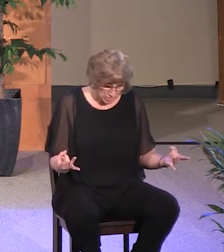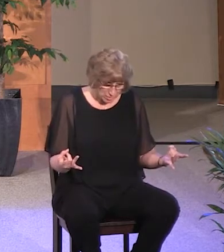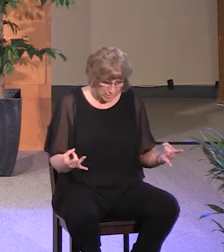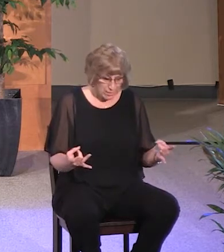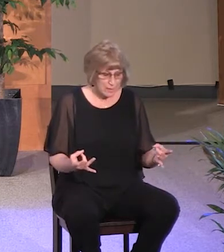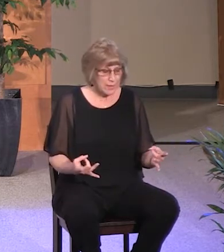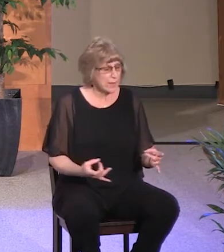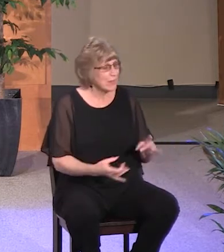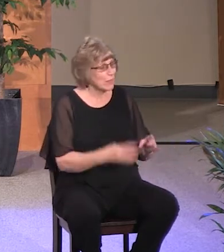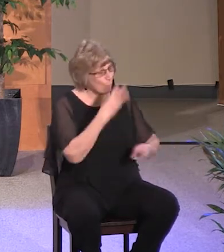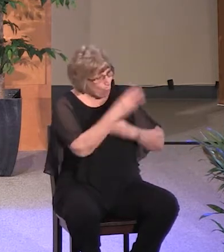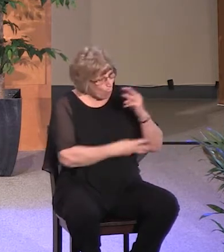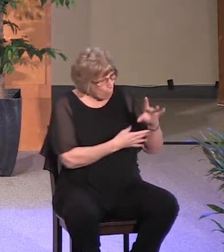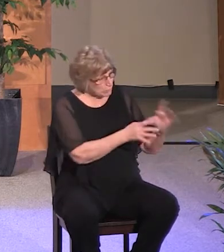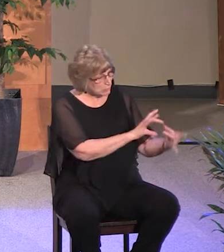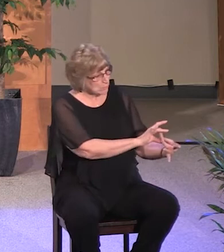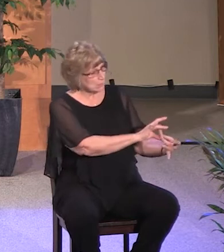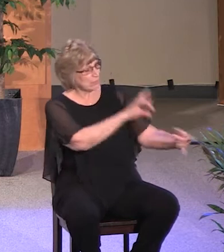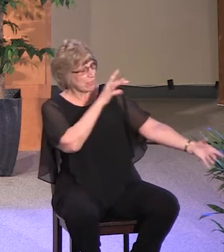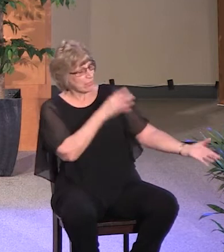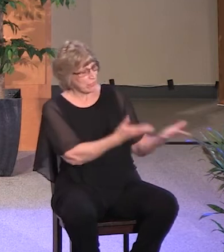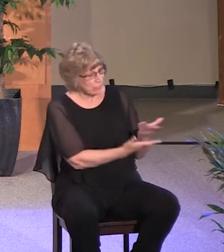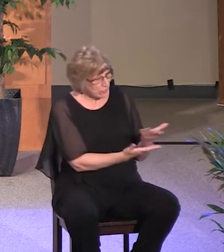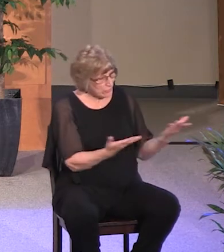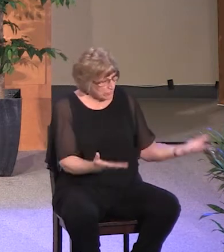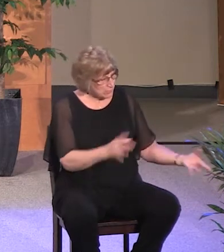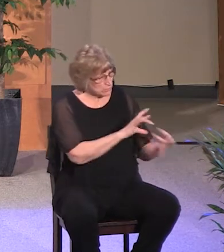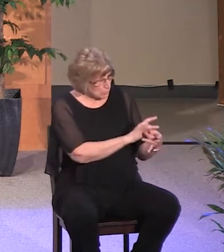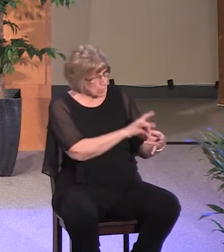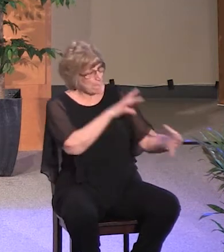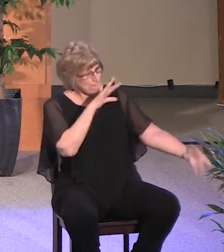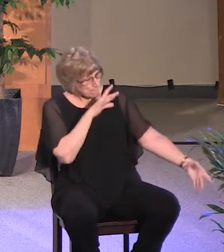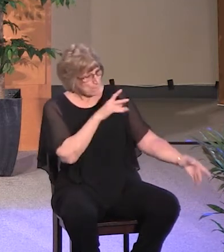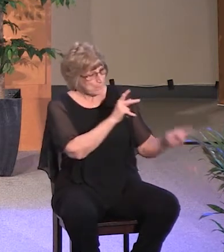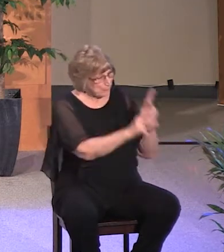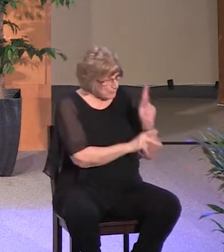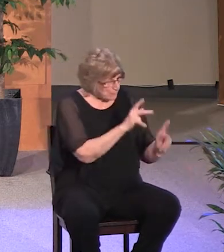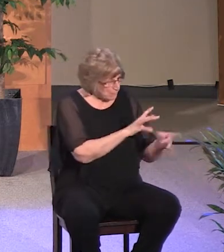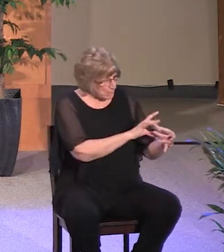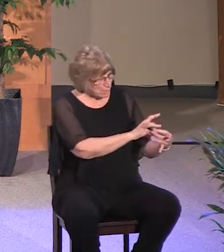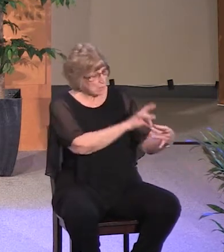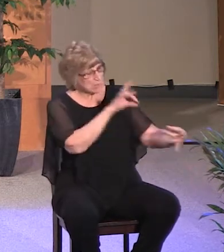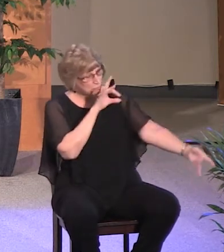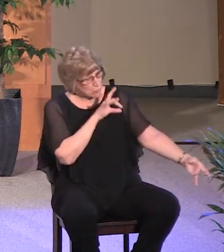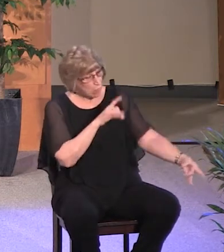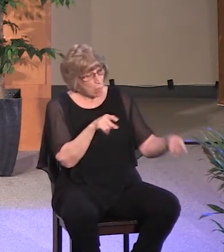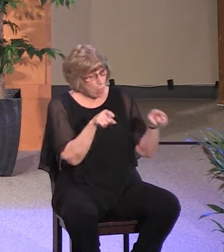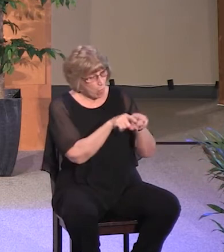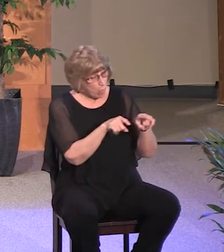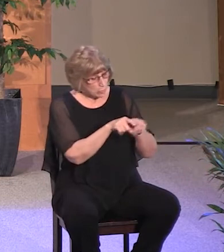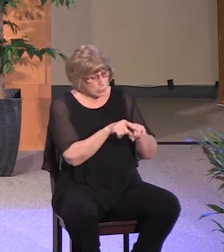detachment. Detachment from objects, detachment from people, even detachment from our